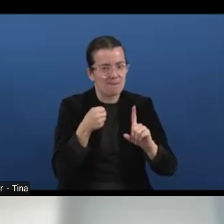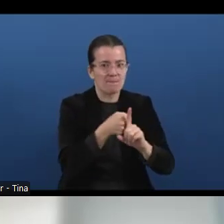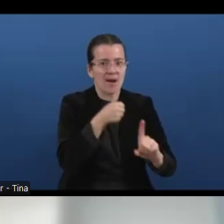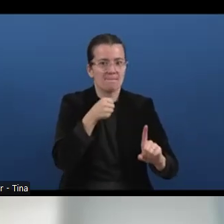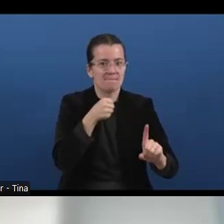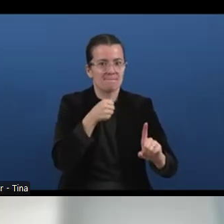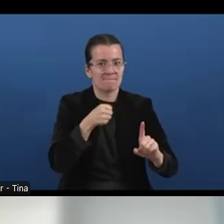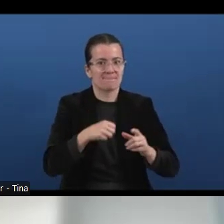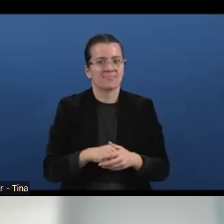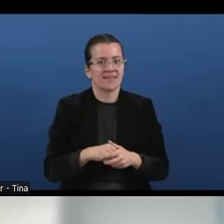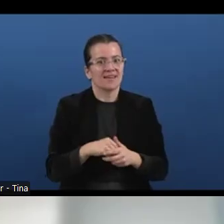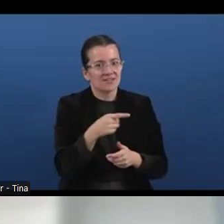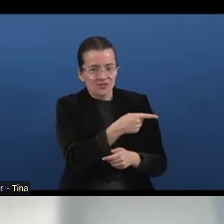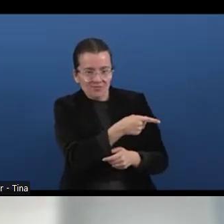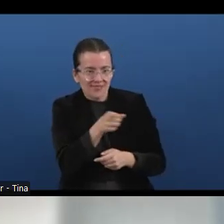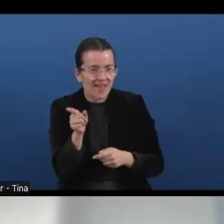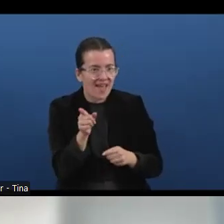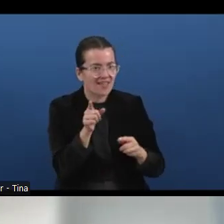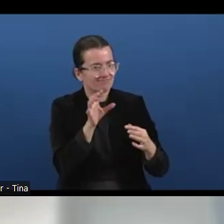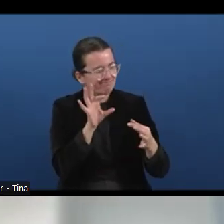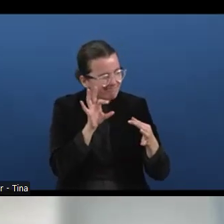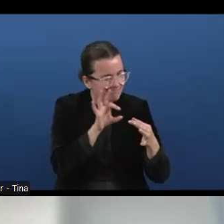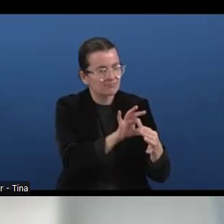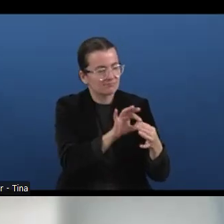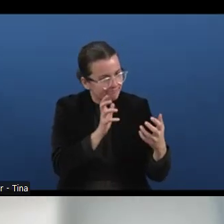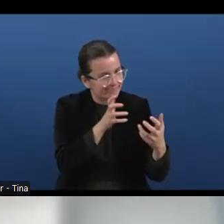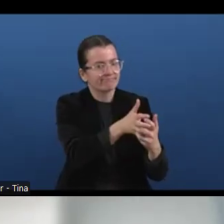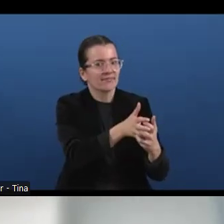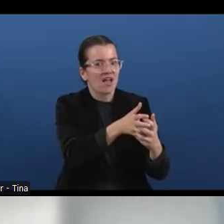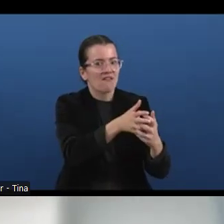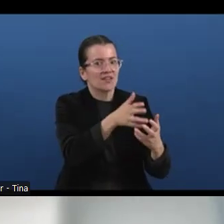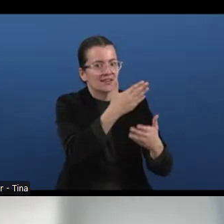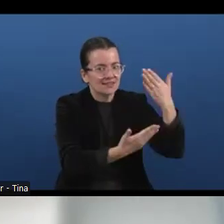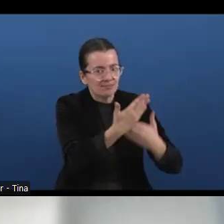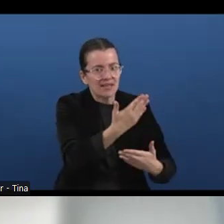daily lives of our colleagues with disabilities and their families.